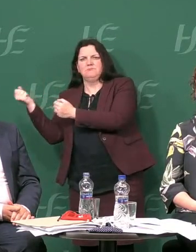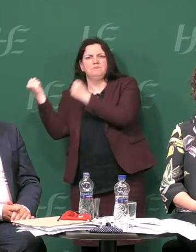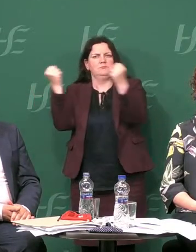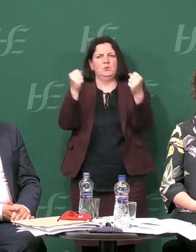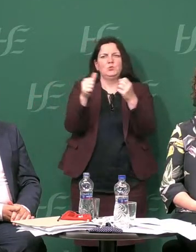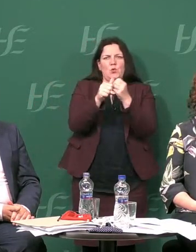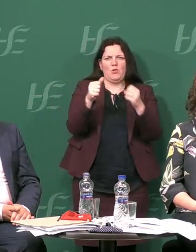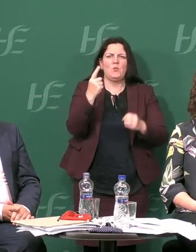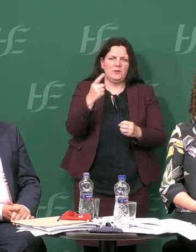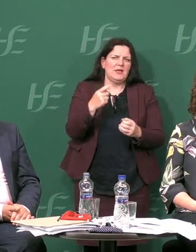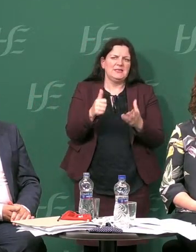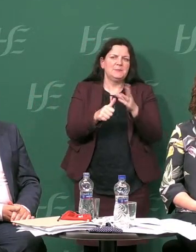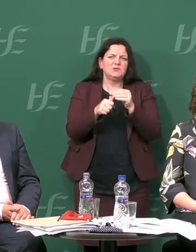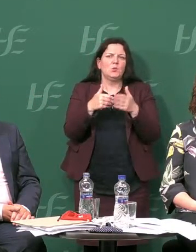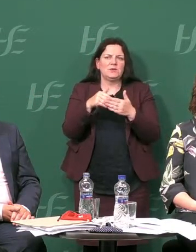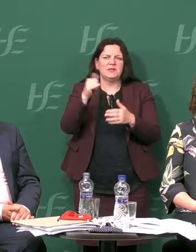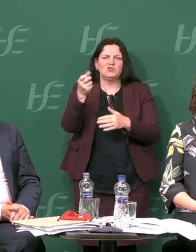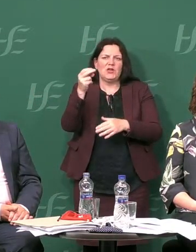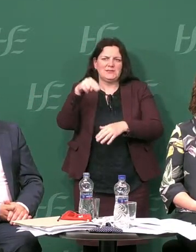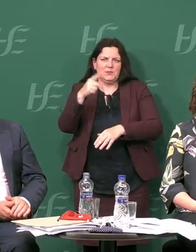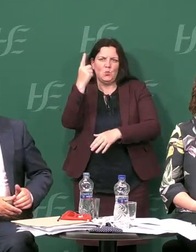vaccine.